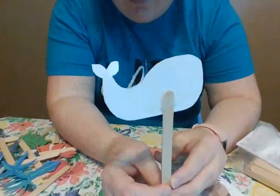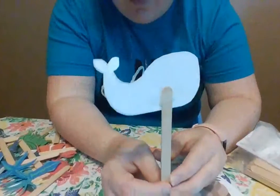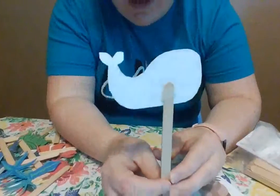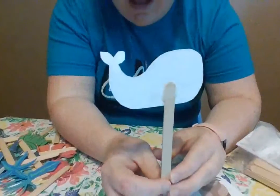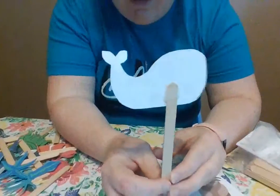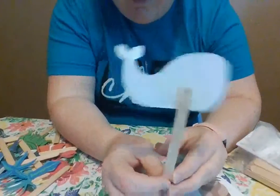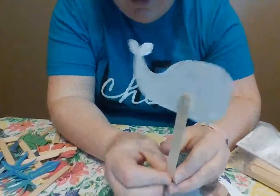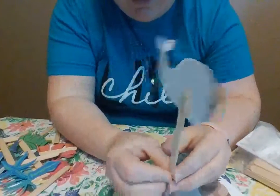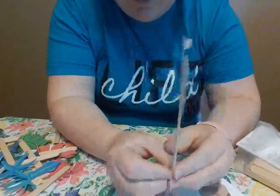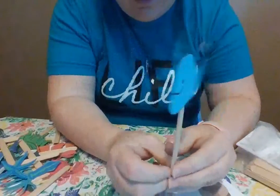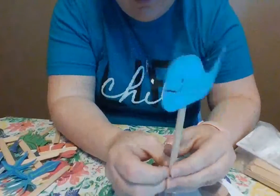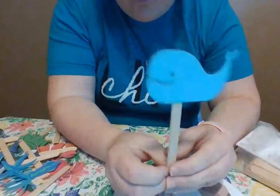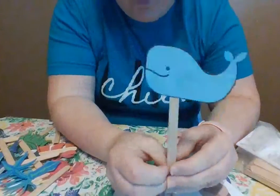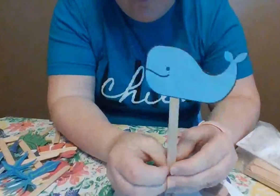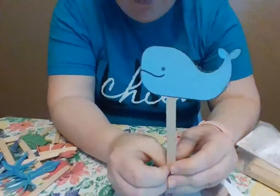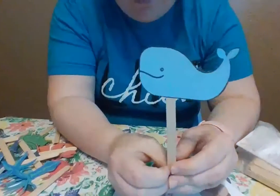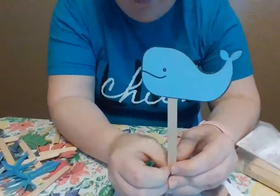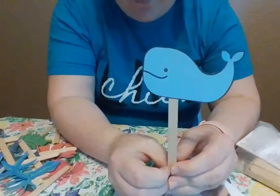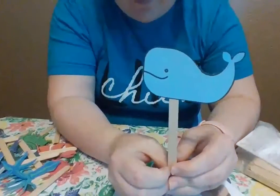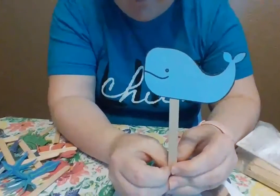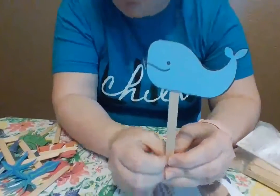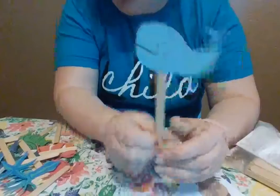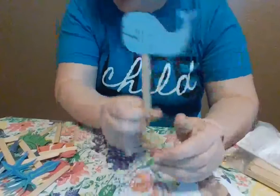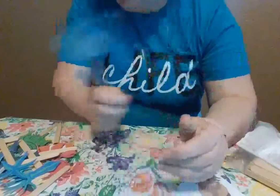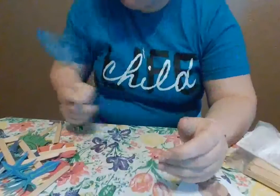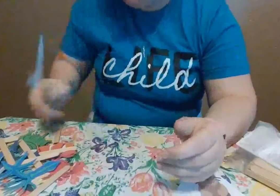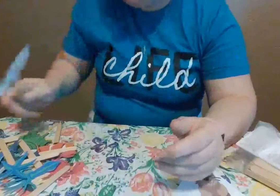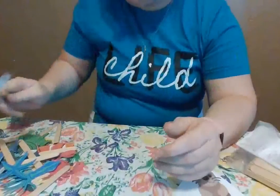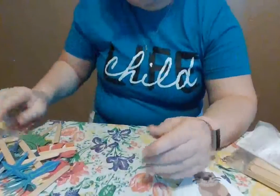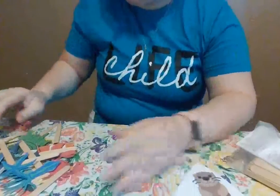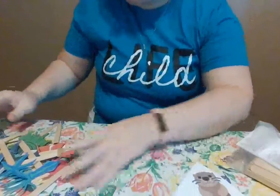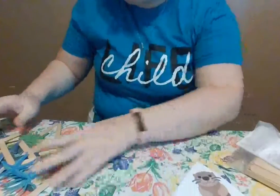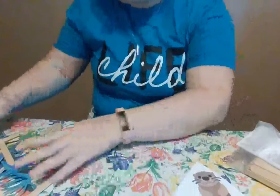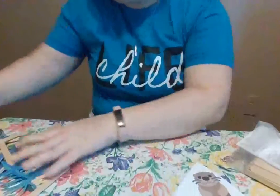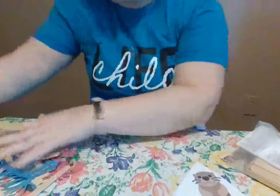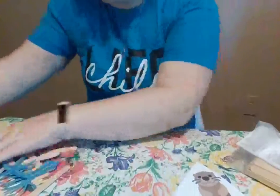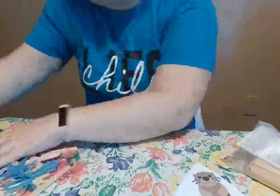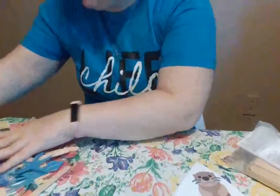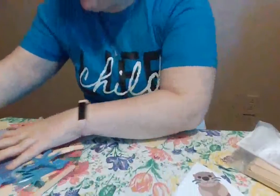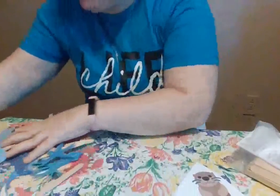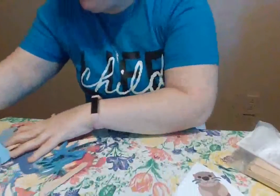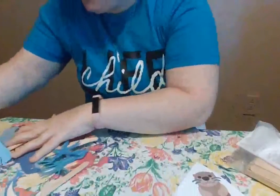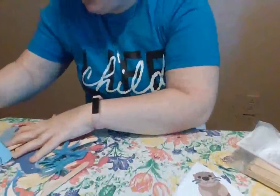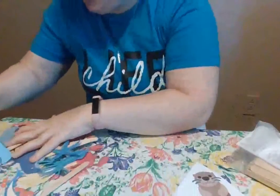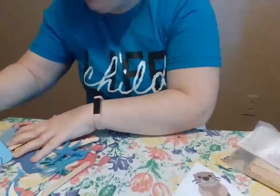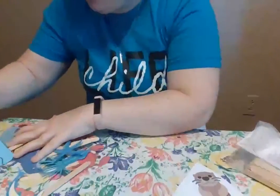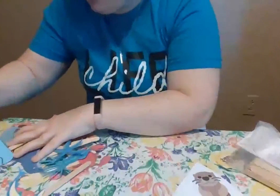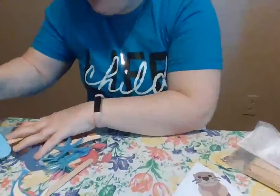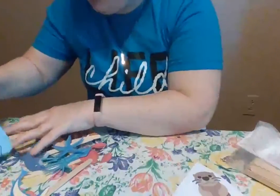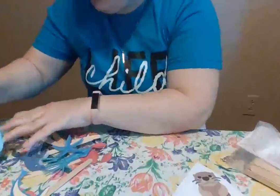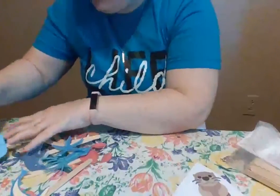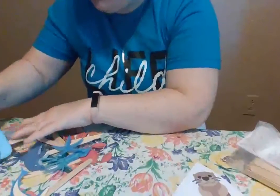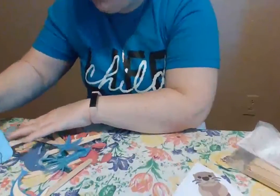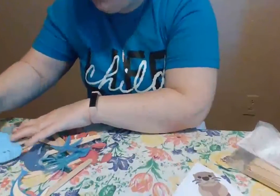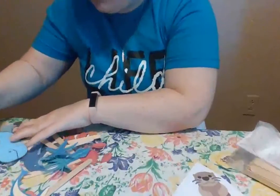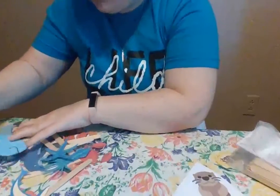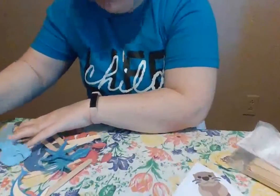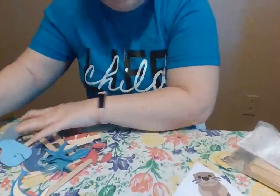we have another puppet that is a whale. So now I have all of these puppets, and I didn't